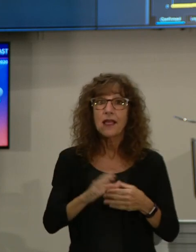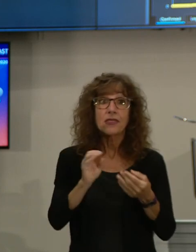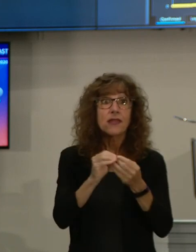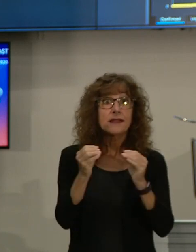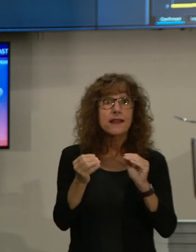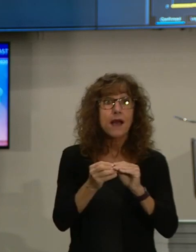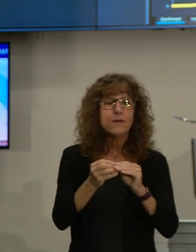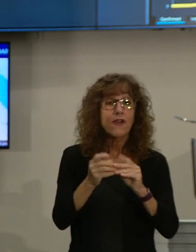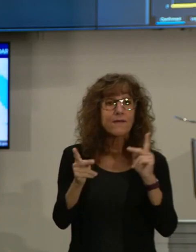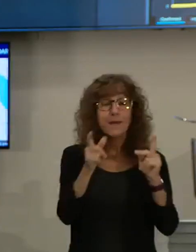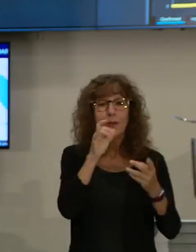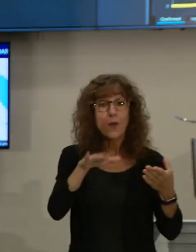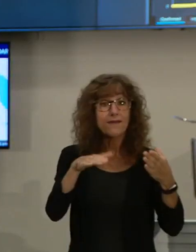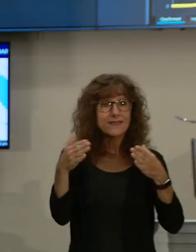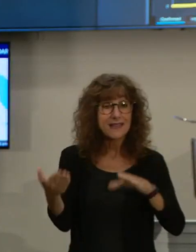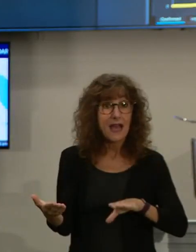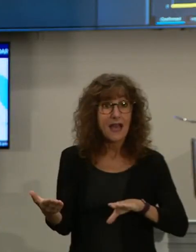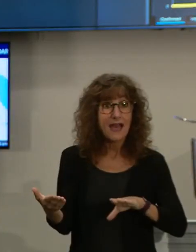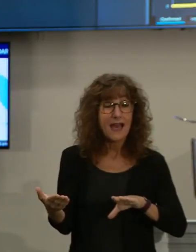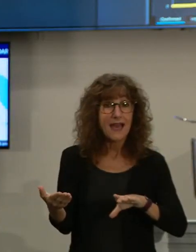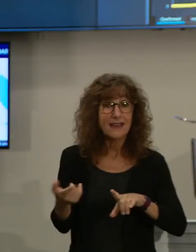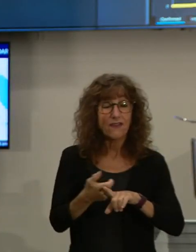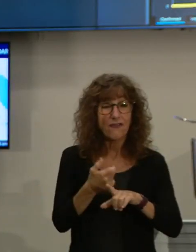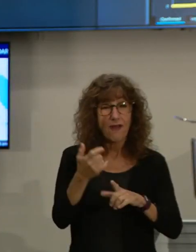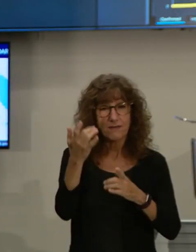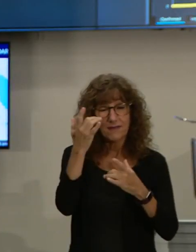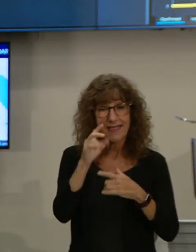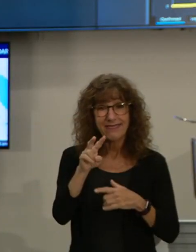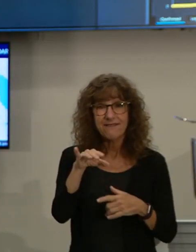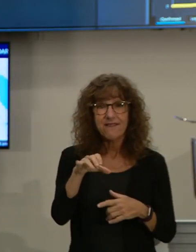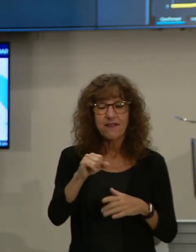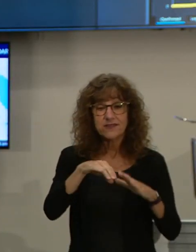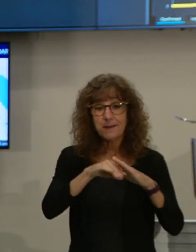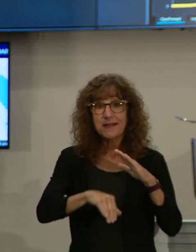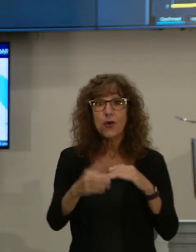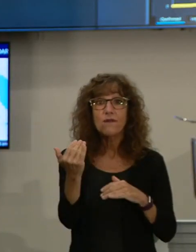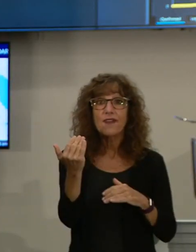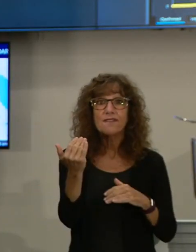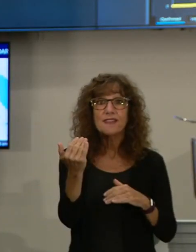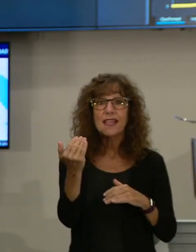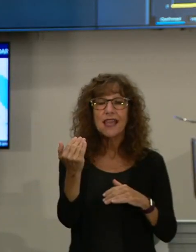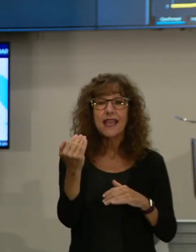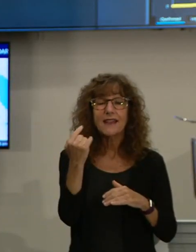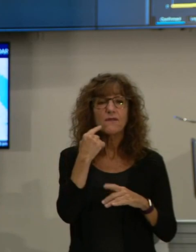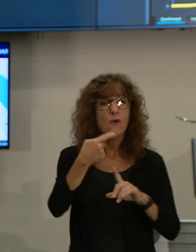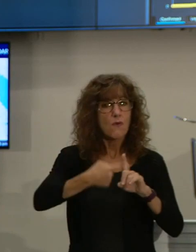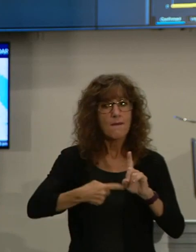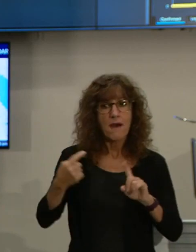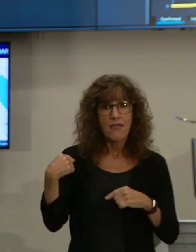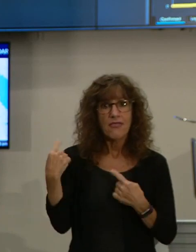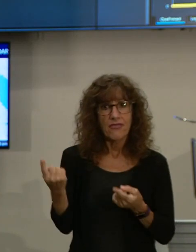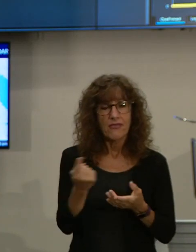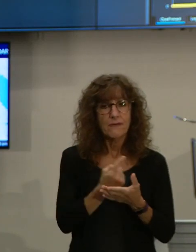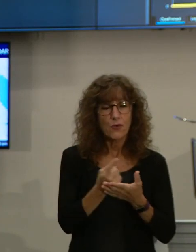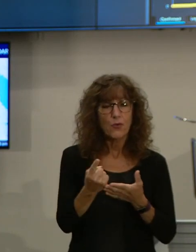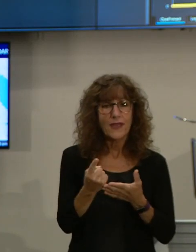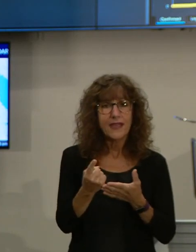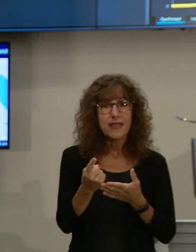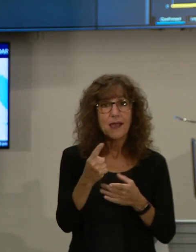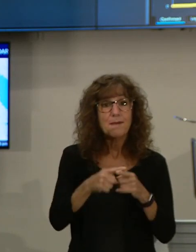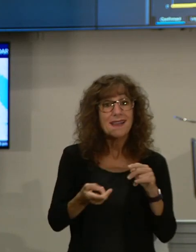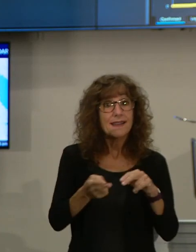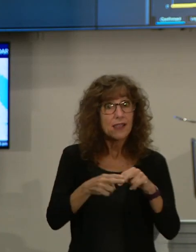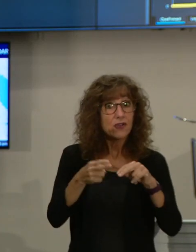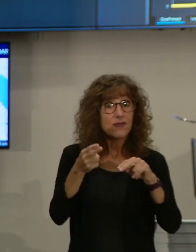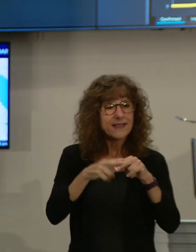number of residents who have died from the virus has been below 15 per week for about a month now. But with